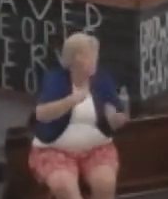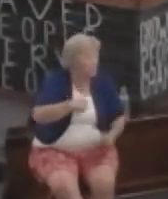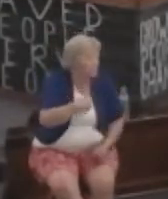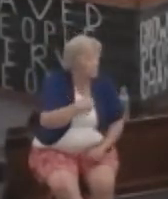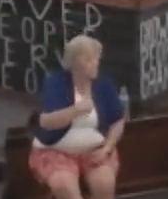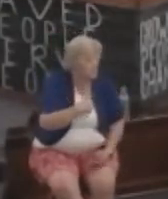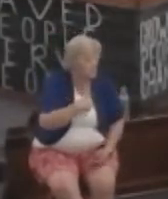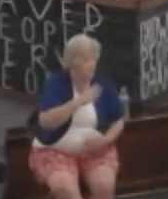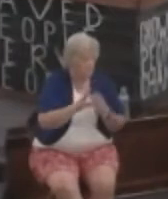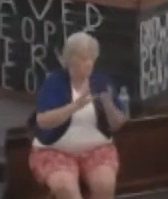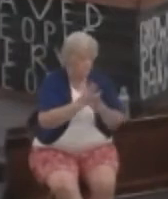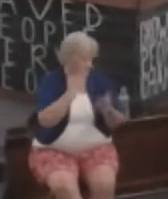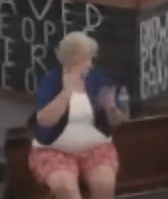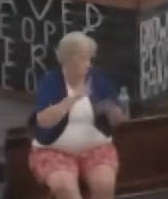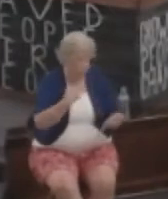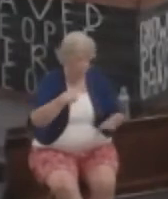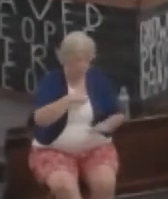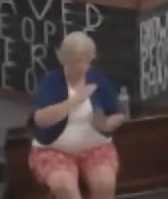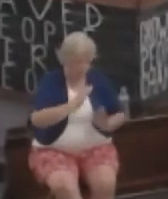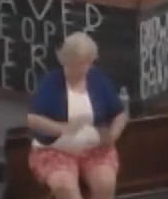because we forget.